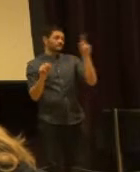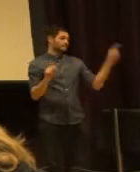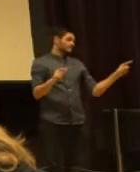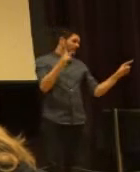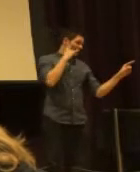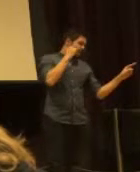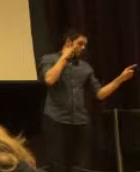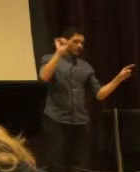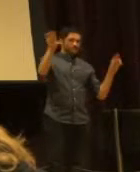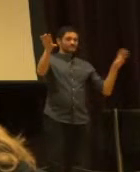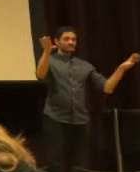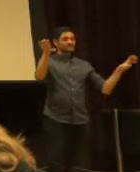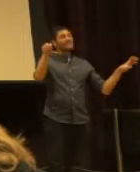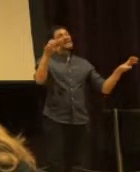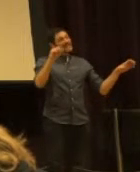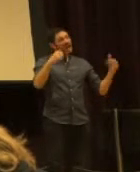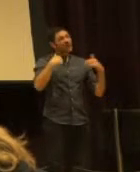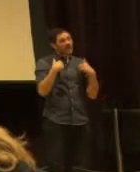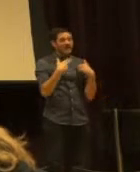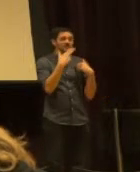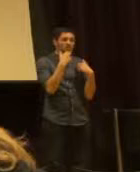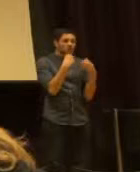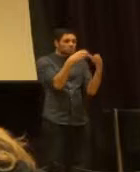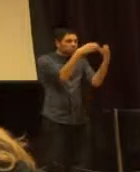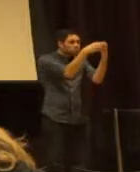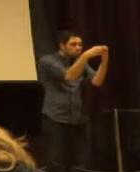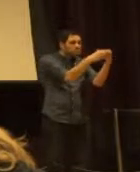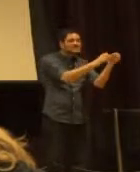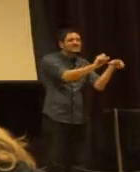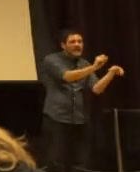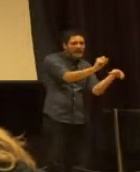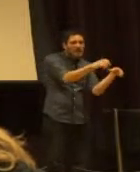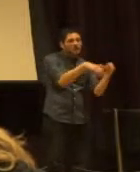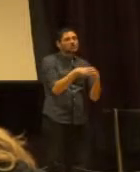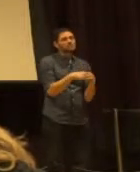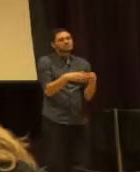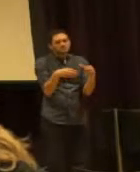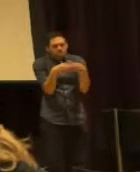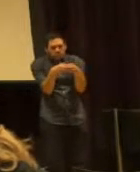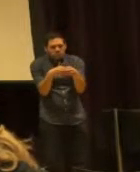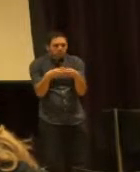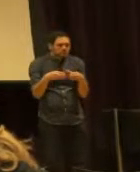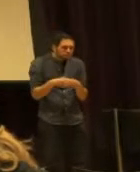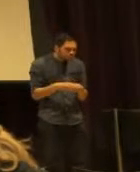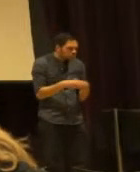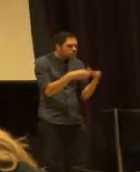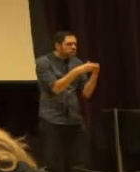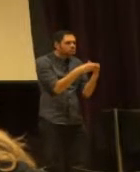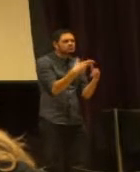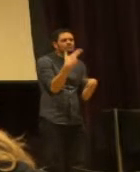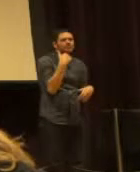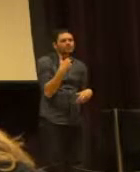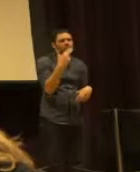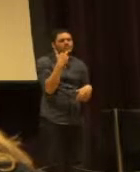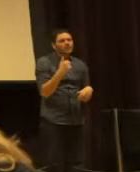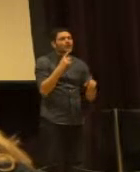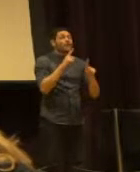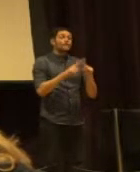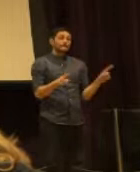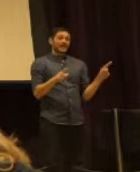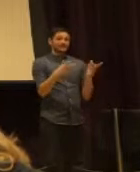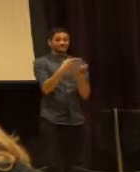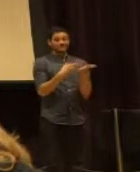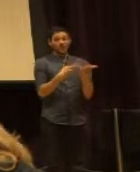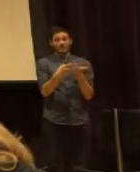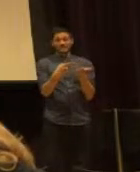in Seattle, and there's, some progressive places here and there, but let's be realistic. We